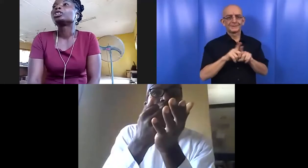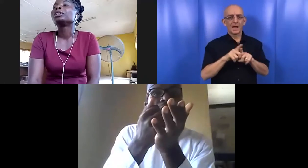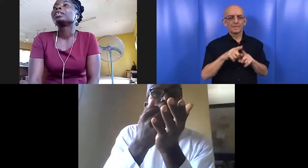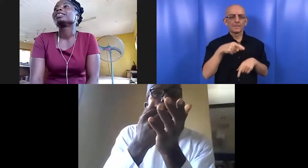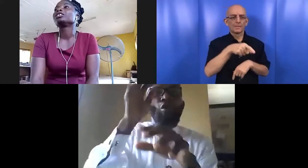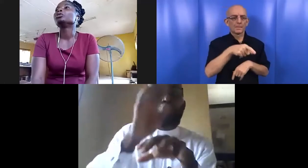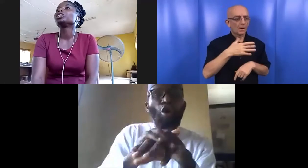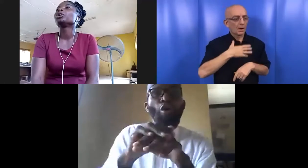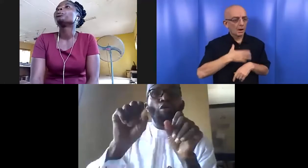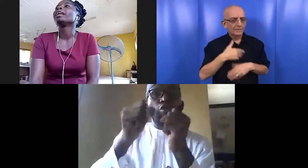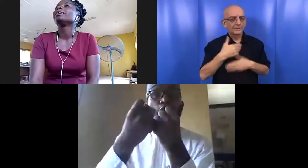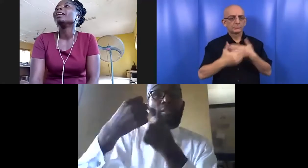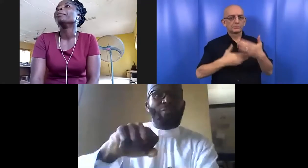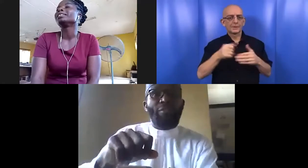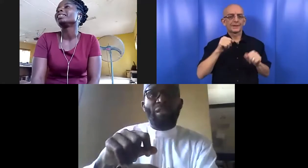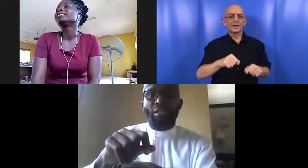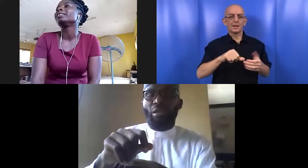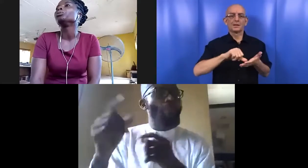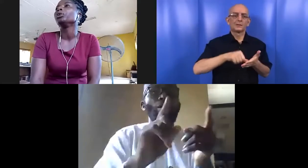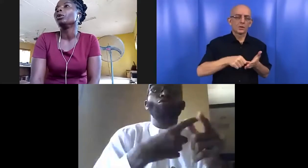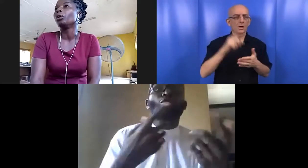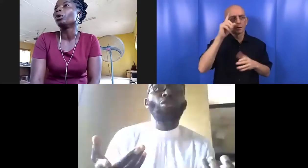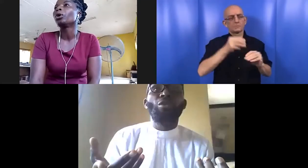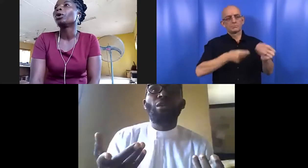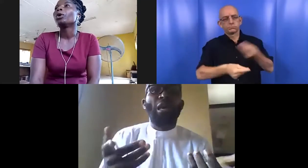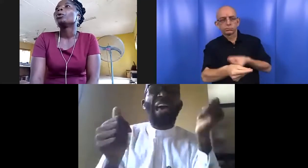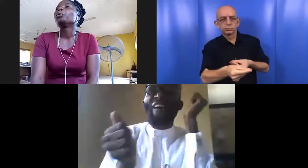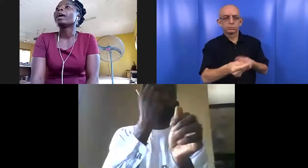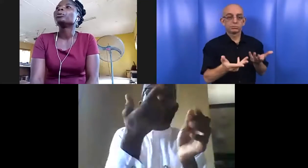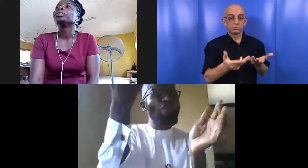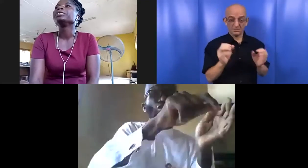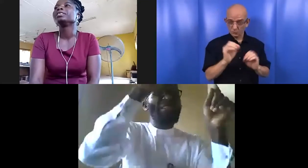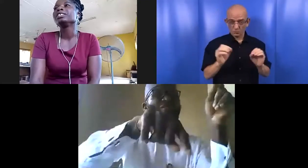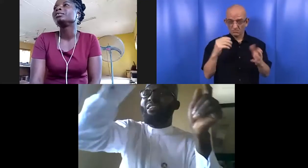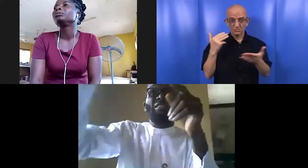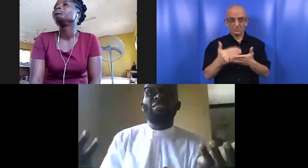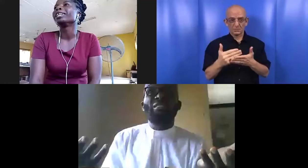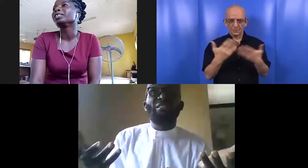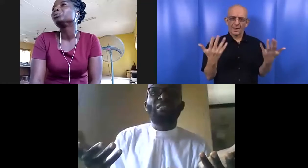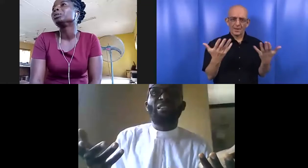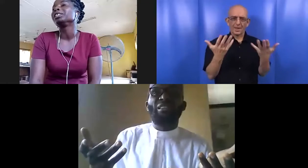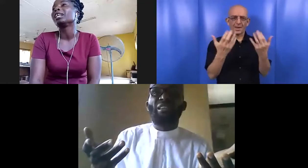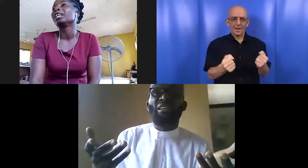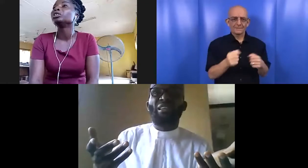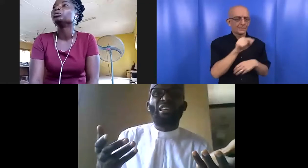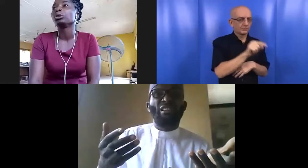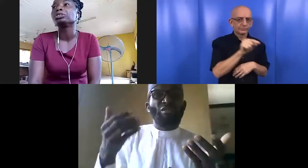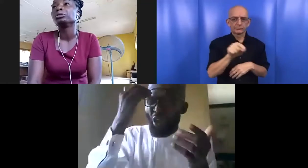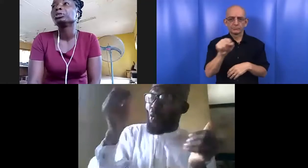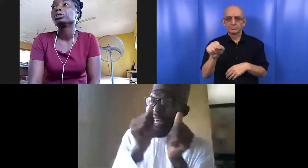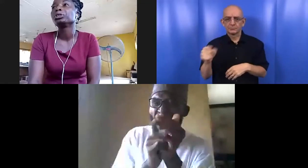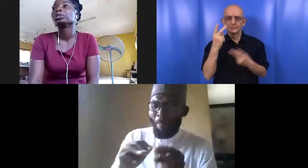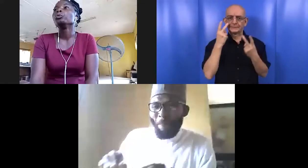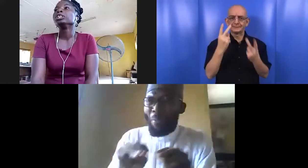And also there are situations where emergency will occur. Where will this person with disability run